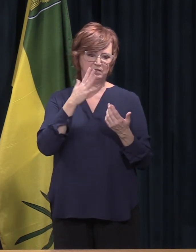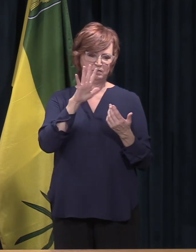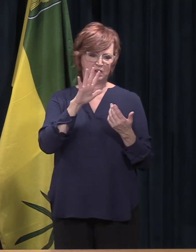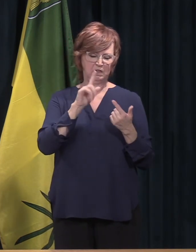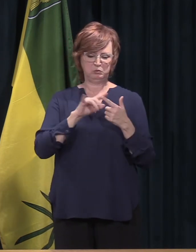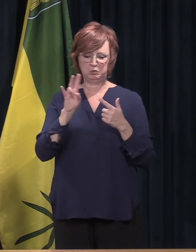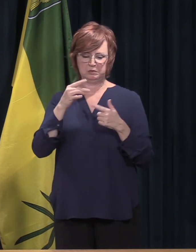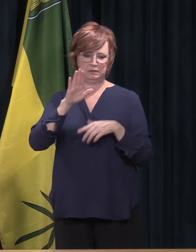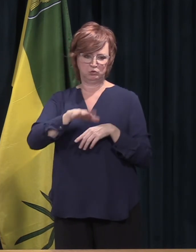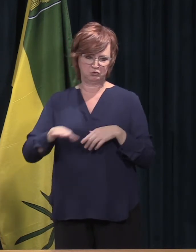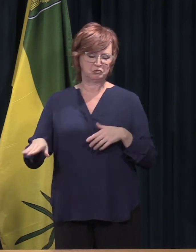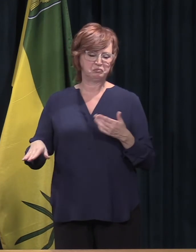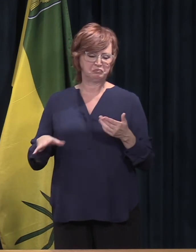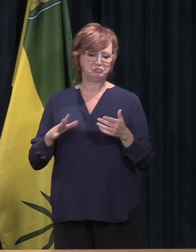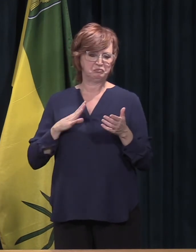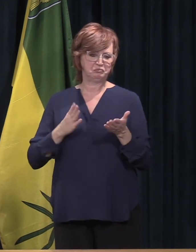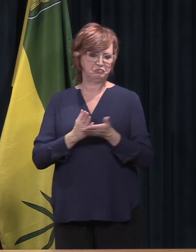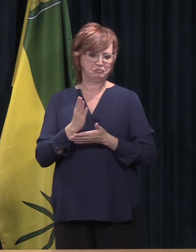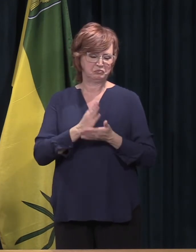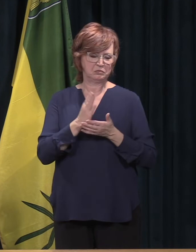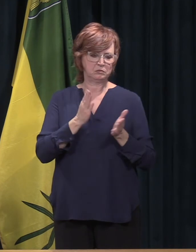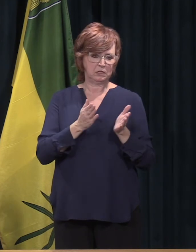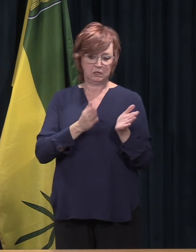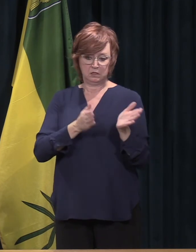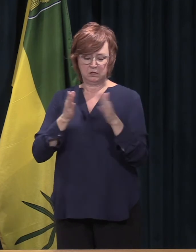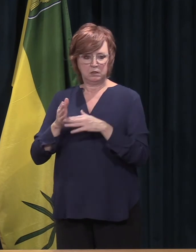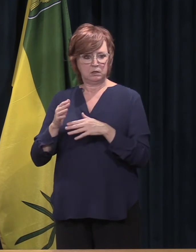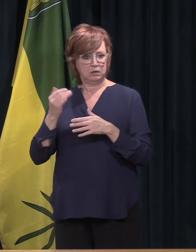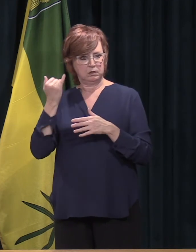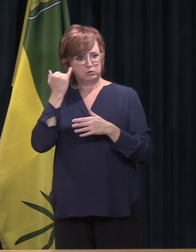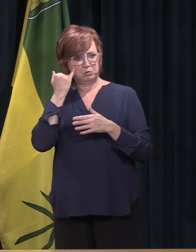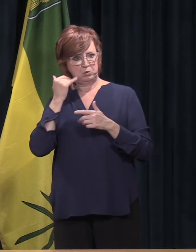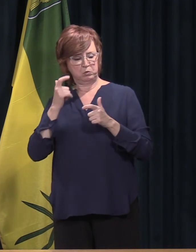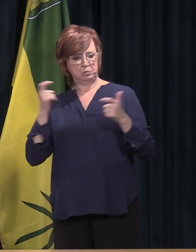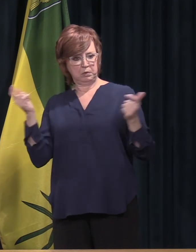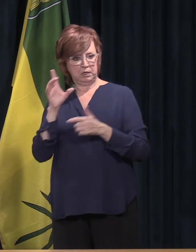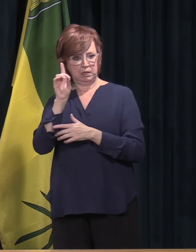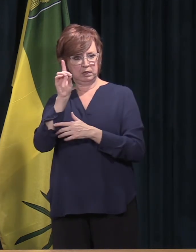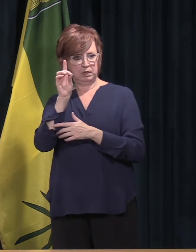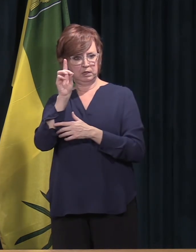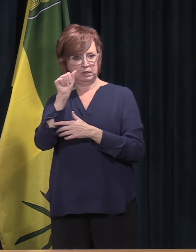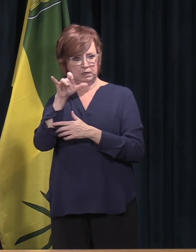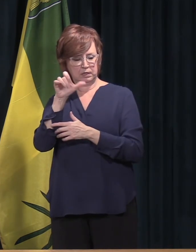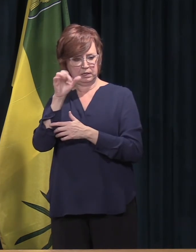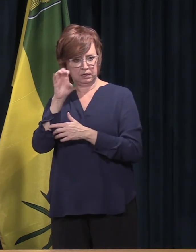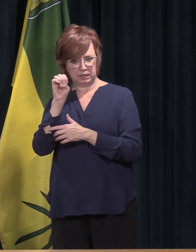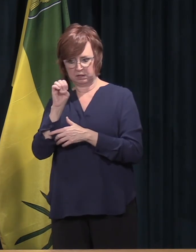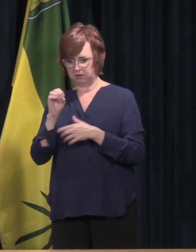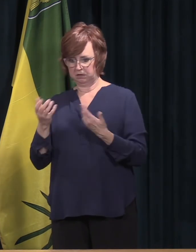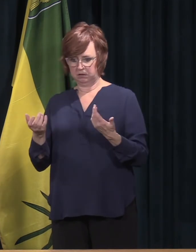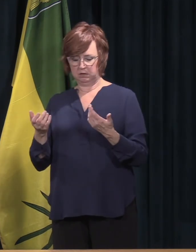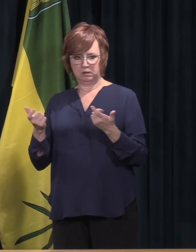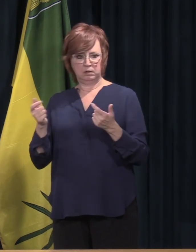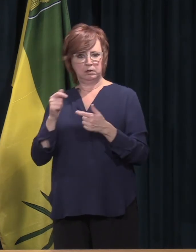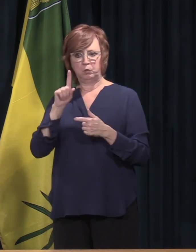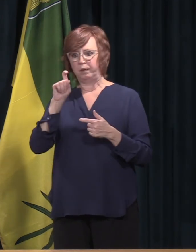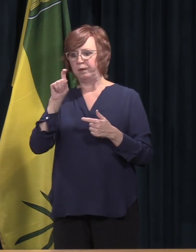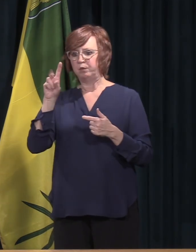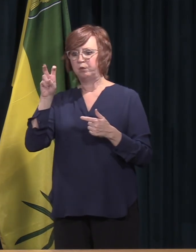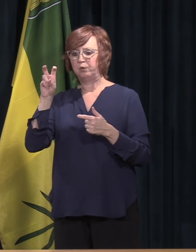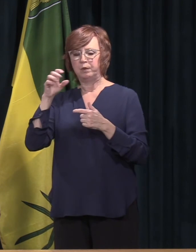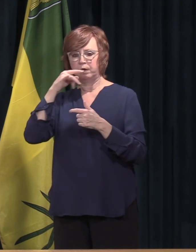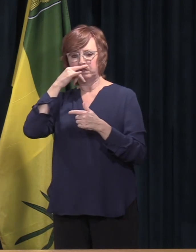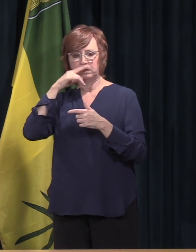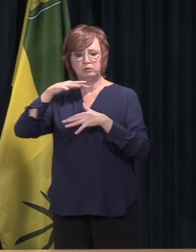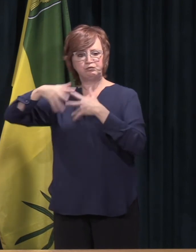up, people who are supervising and the children so that you always have only 5 or 10 people in a room and you don't mix around the children? All